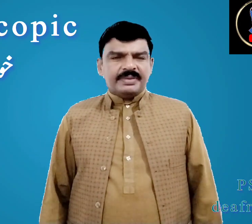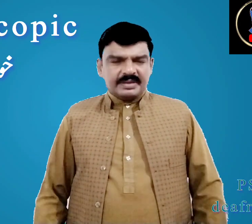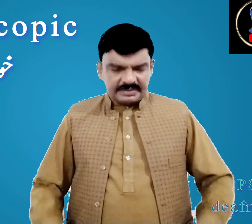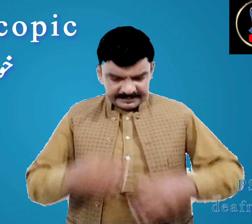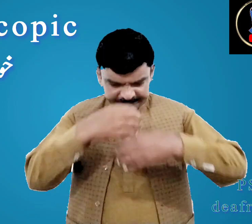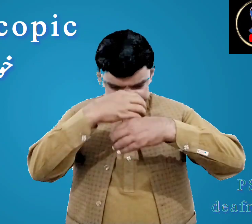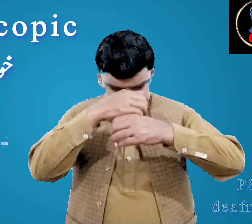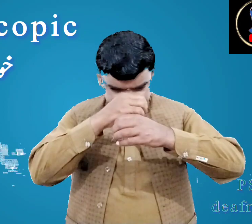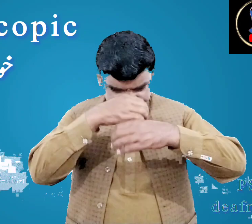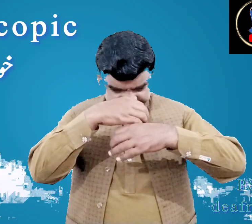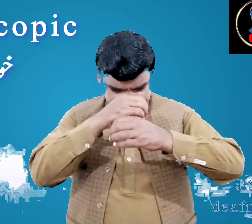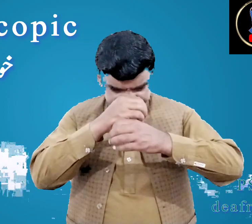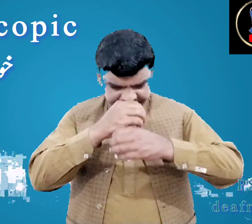microscopic,